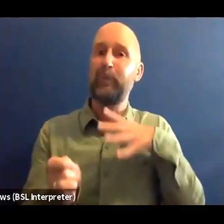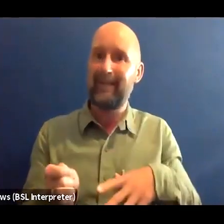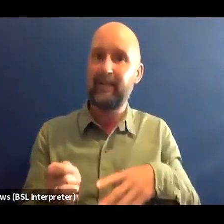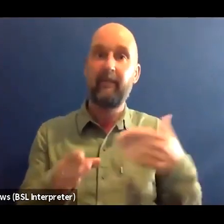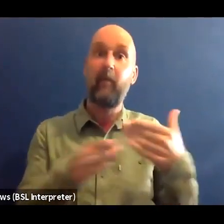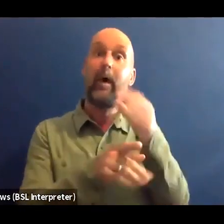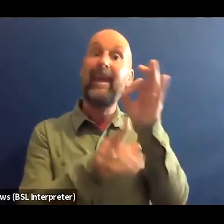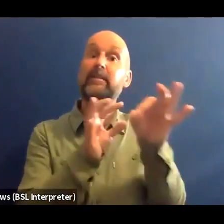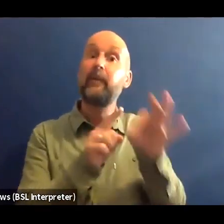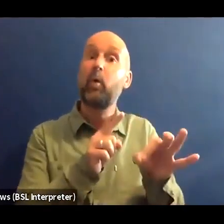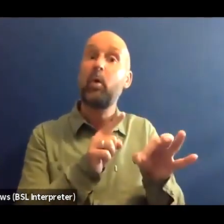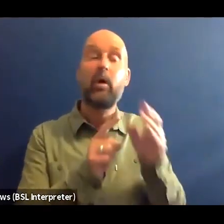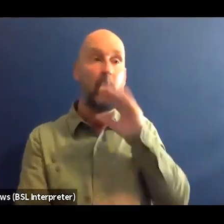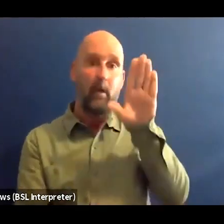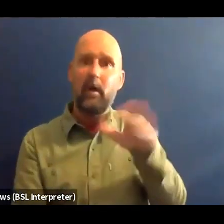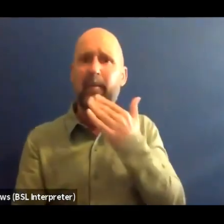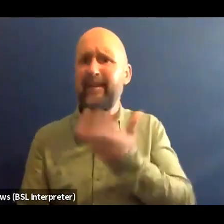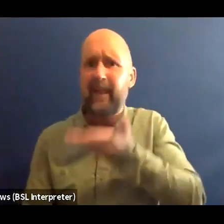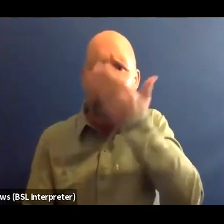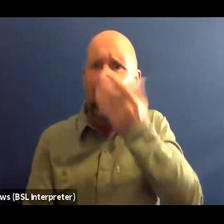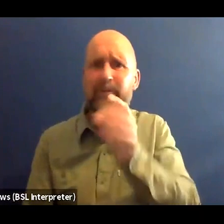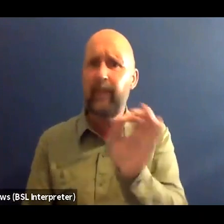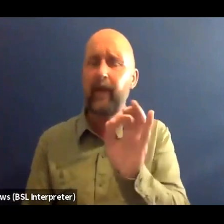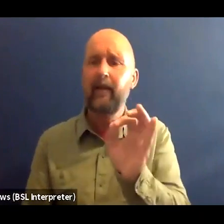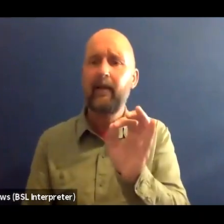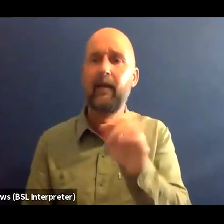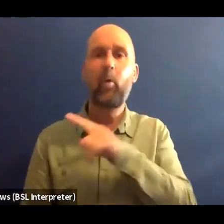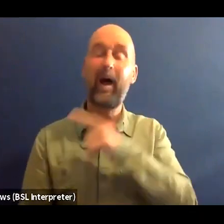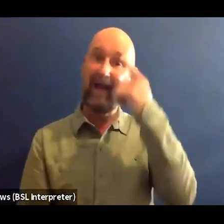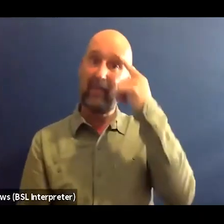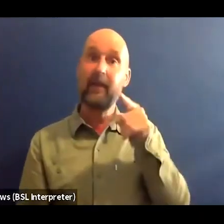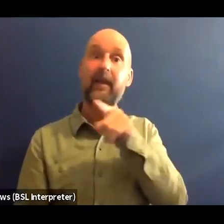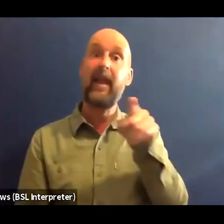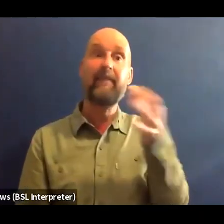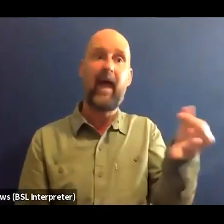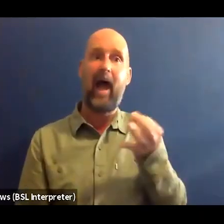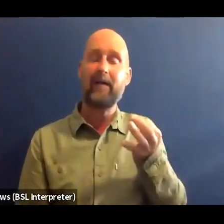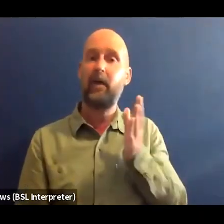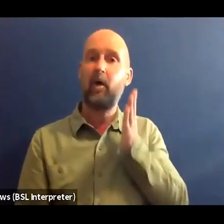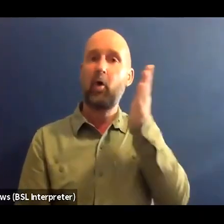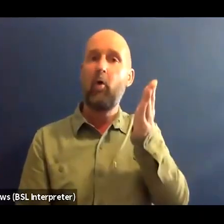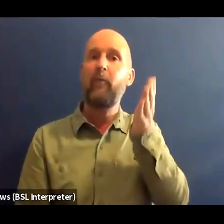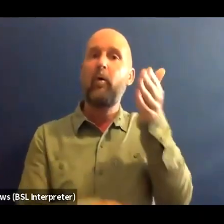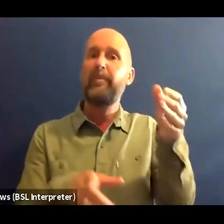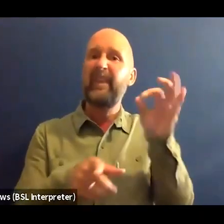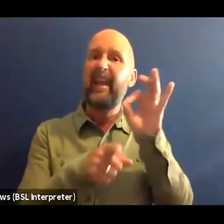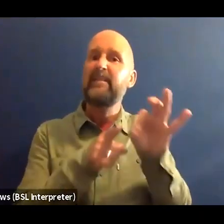them, you not to be embarrassed, because I always think if they ask you for an interview, it means that